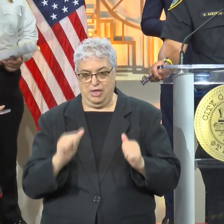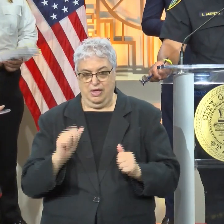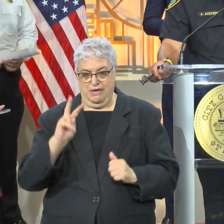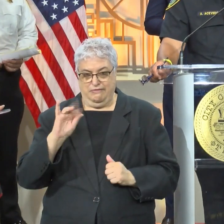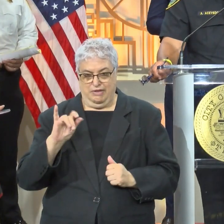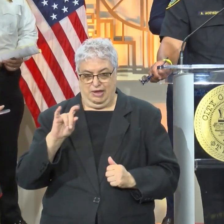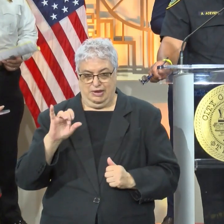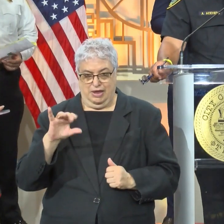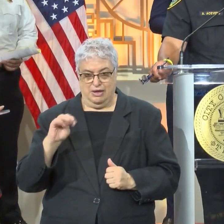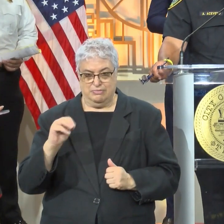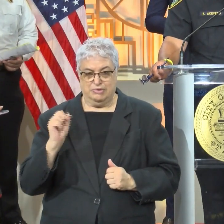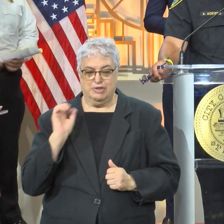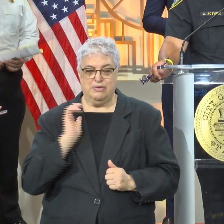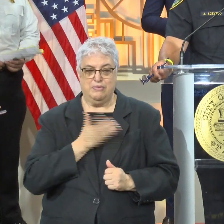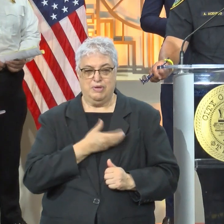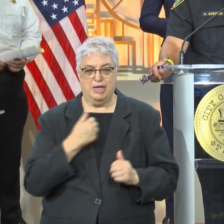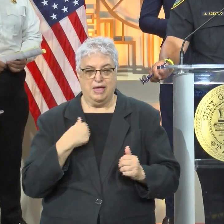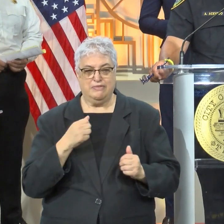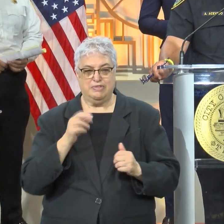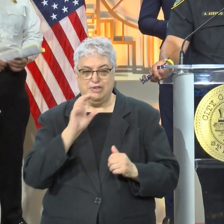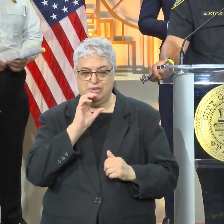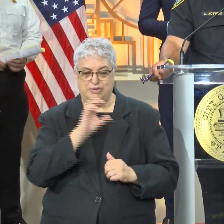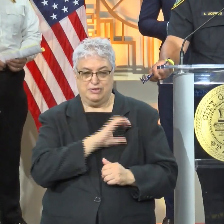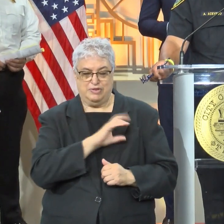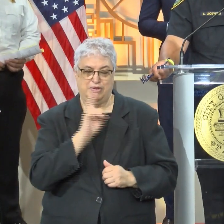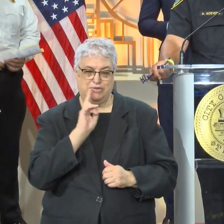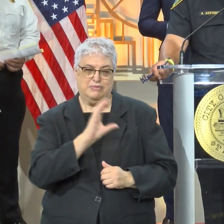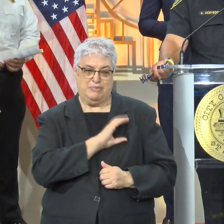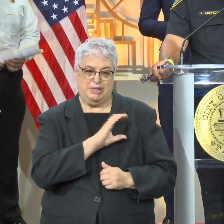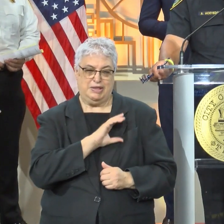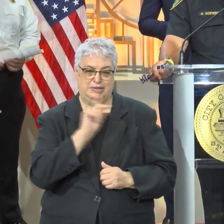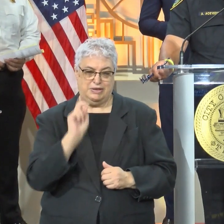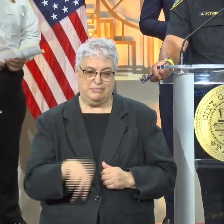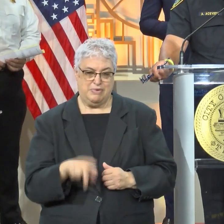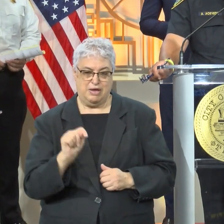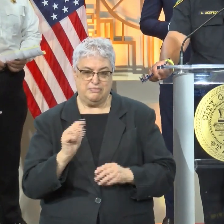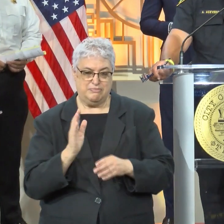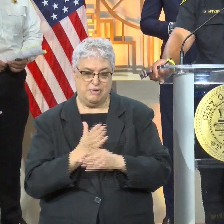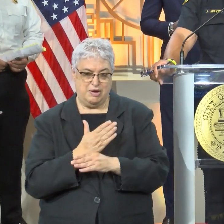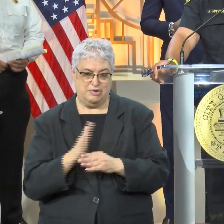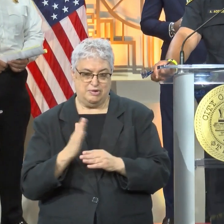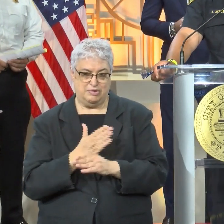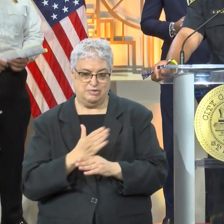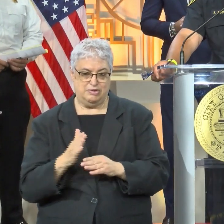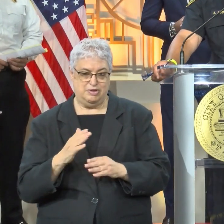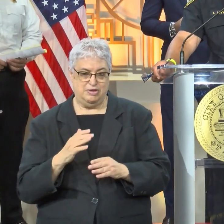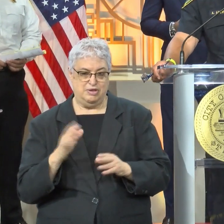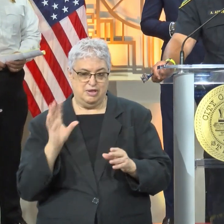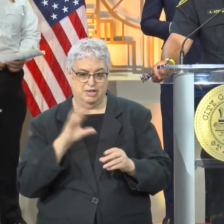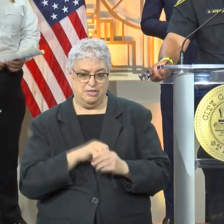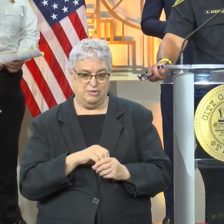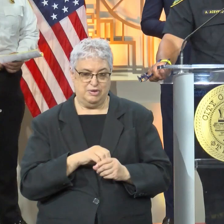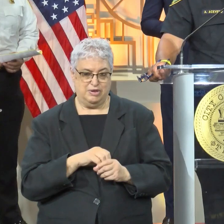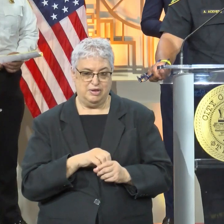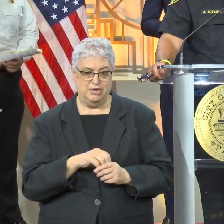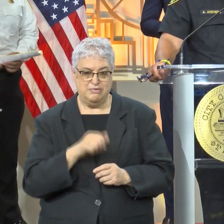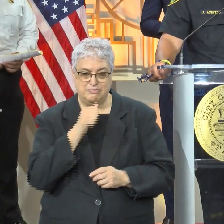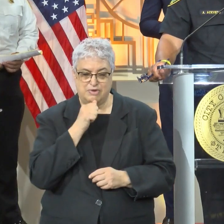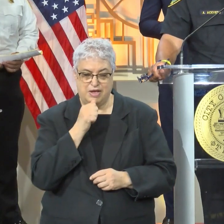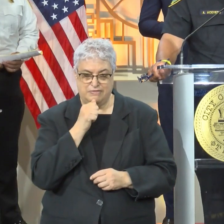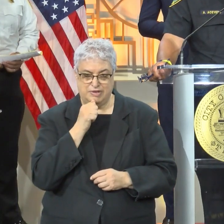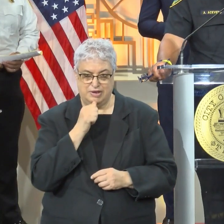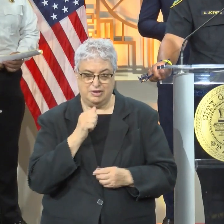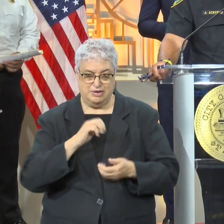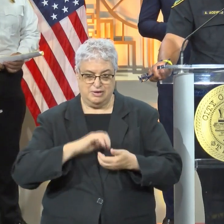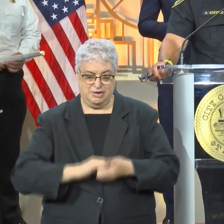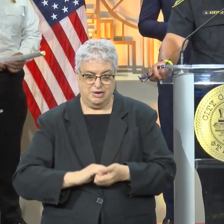that we do have the full capacity of the Houston Police Department and all of our partners in the front lines, including our private sector partners